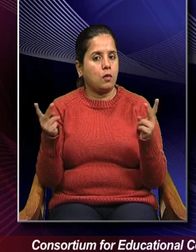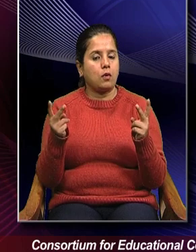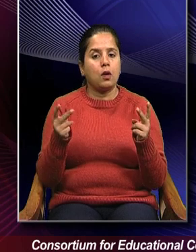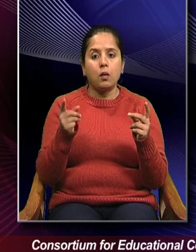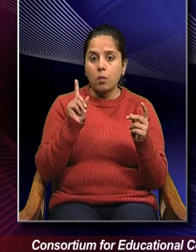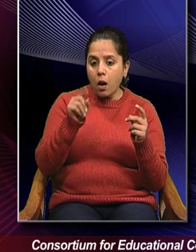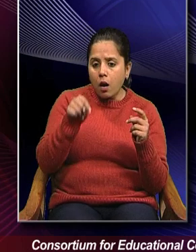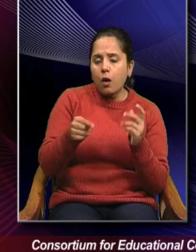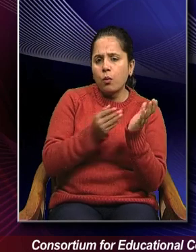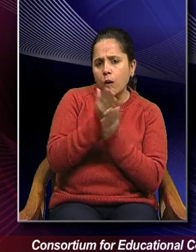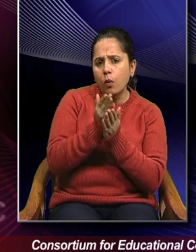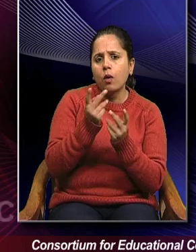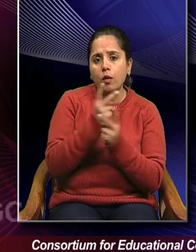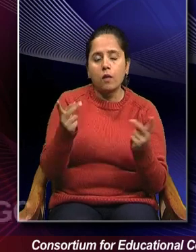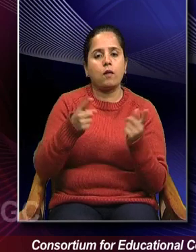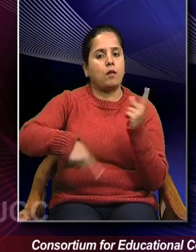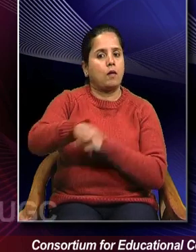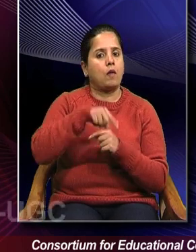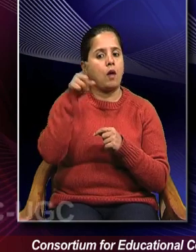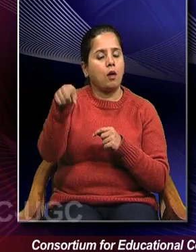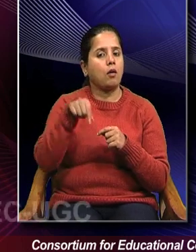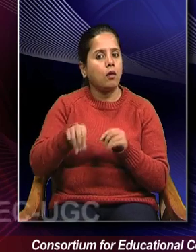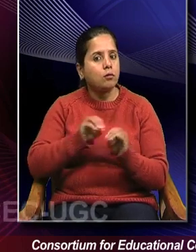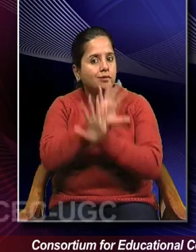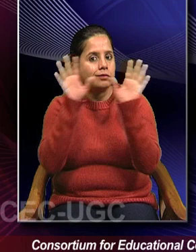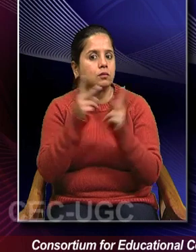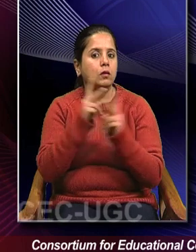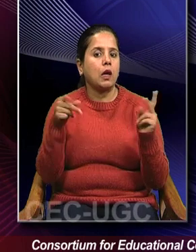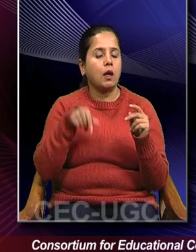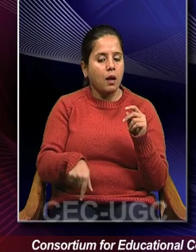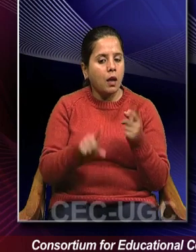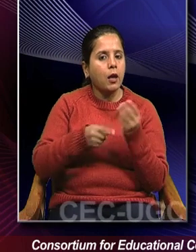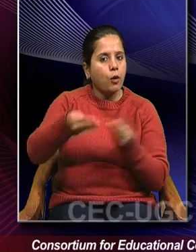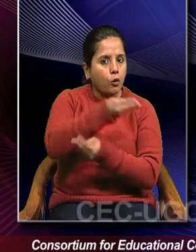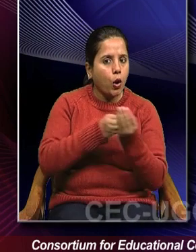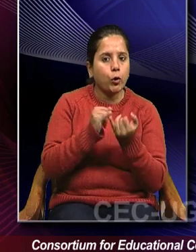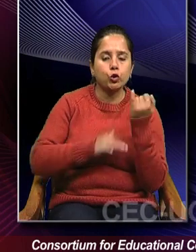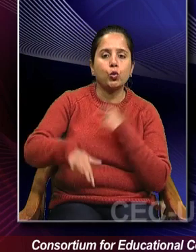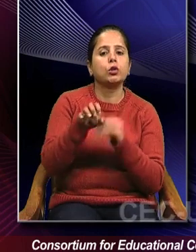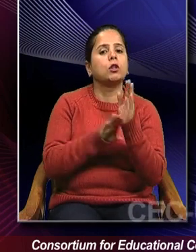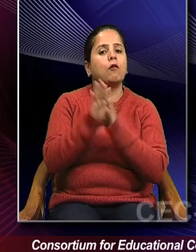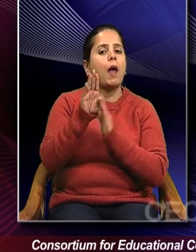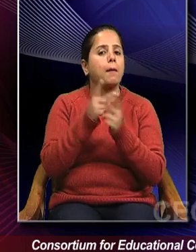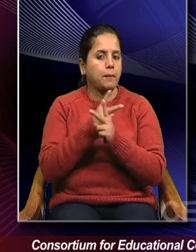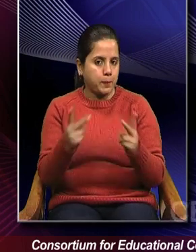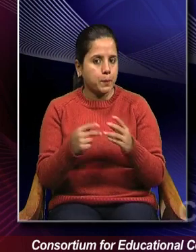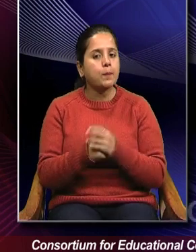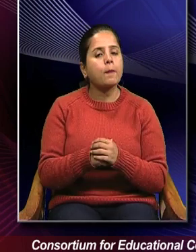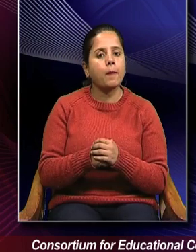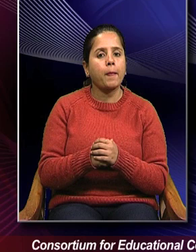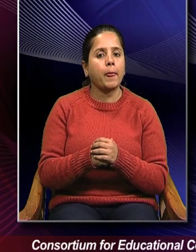and it in a way also helped them to intensify the existing economic and the social developments.